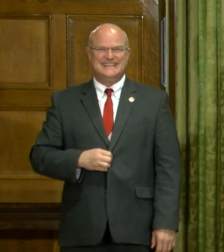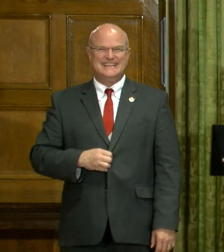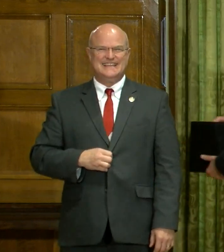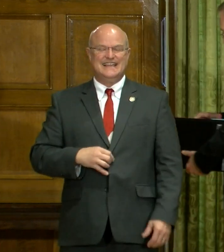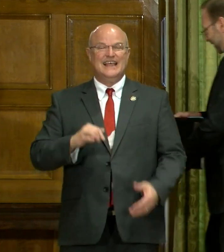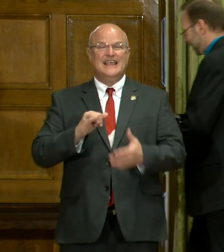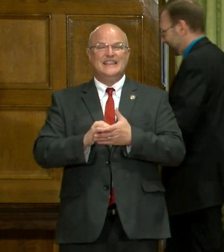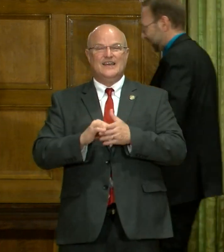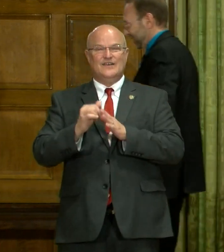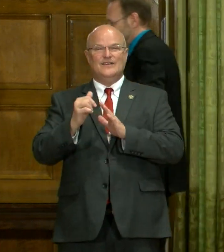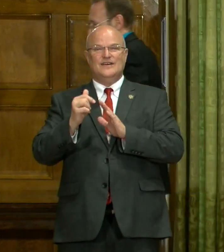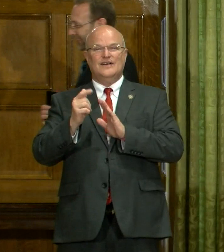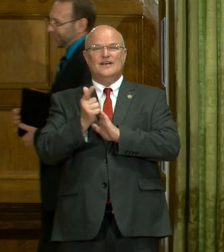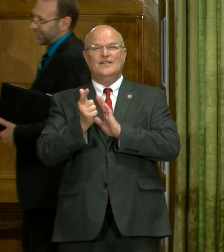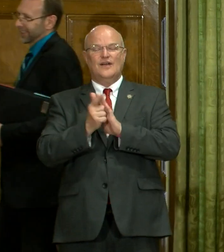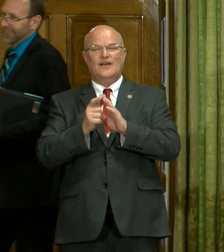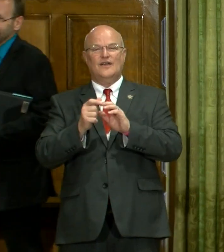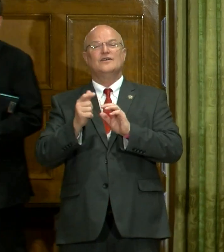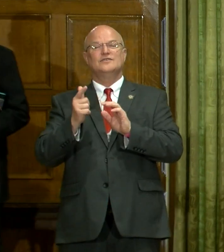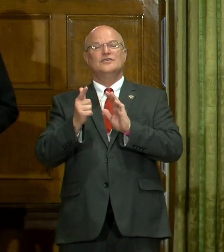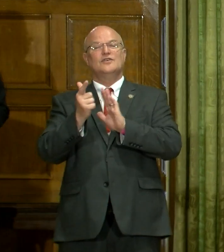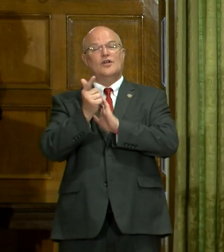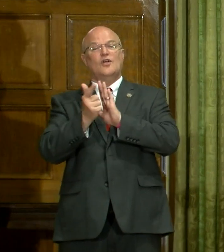That was a lawyerly answer.